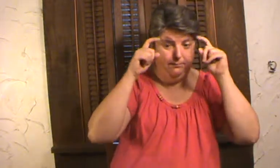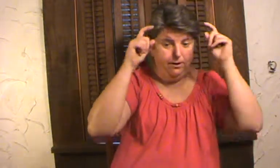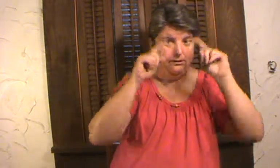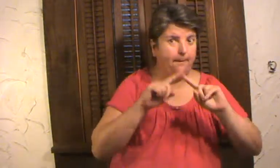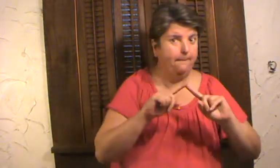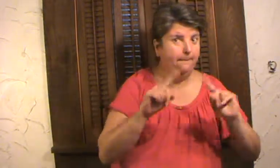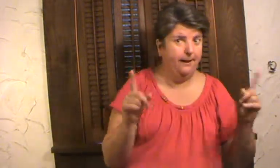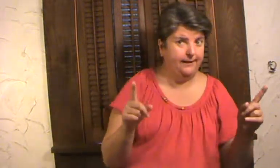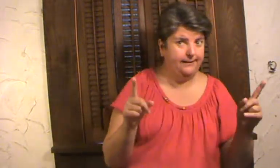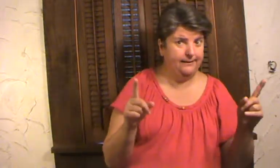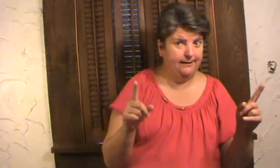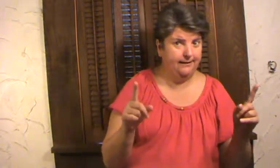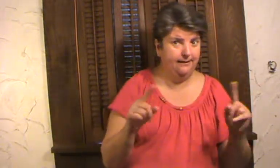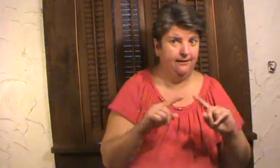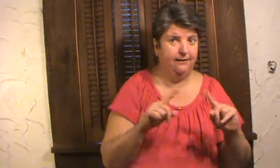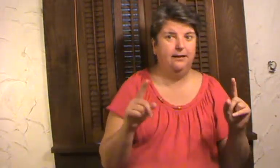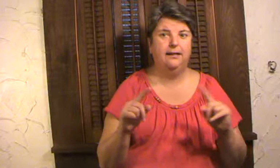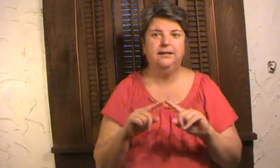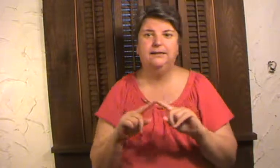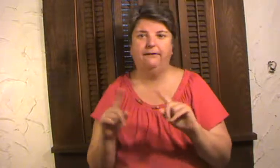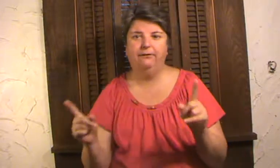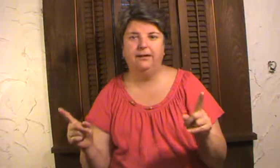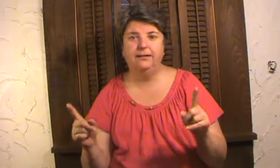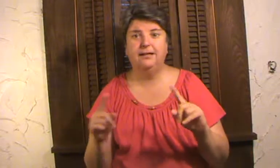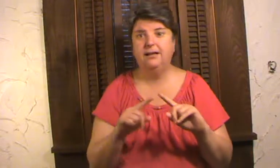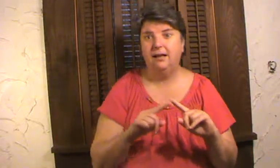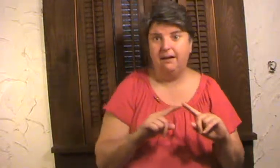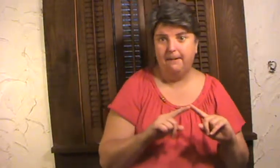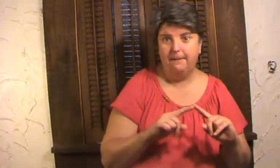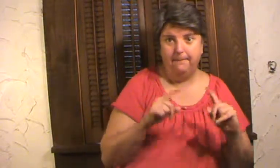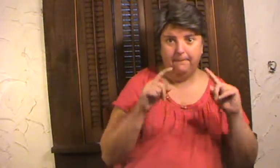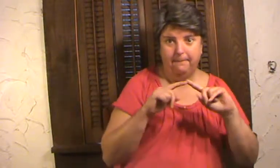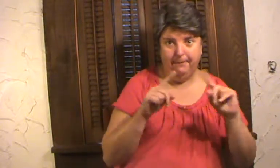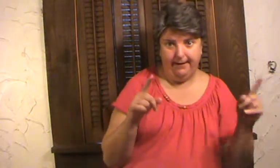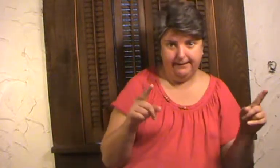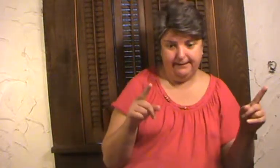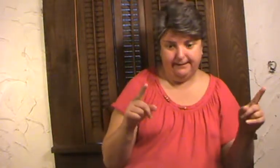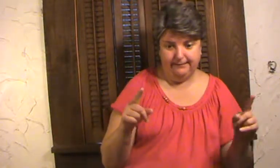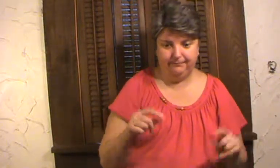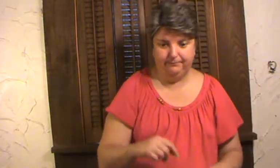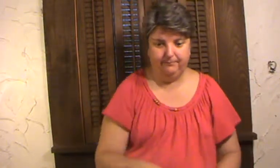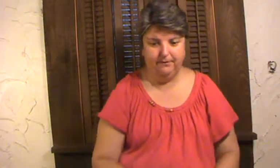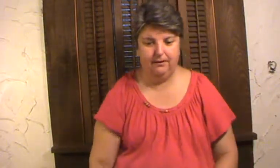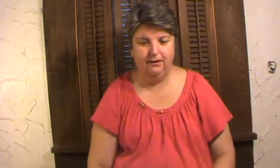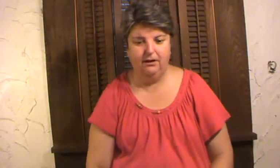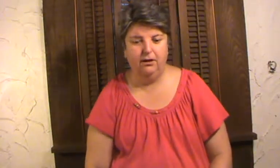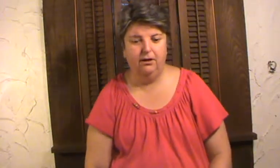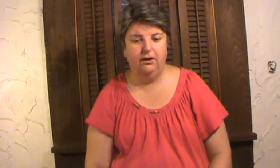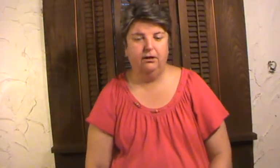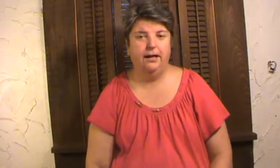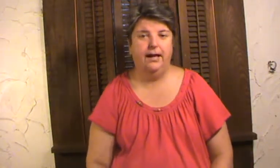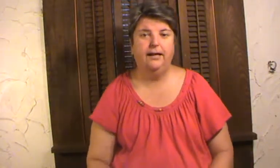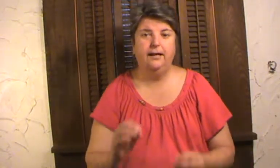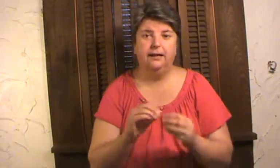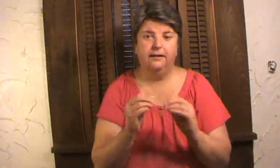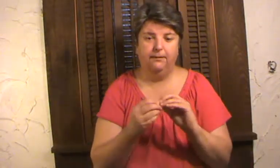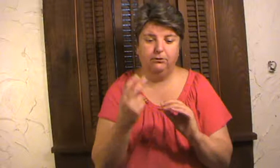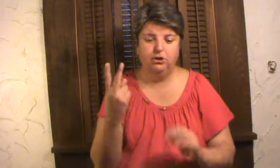eyebrows, but. Different, but. Okay, number